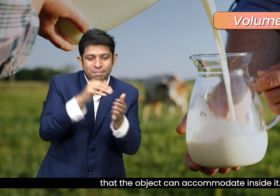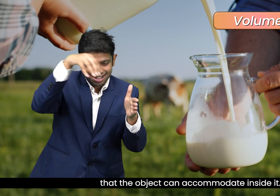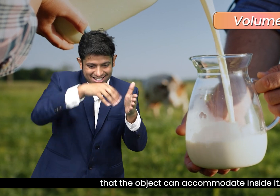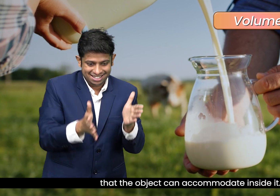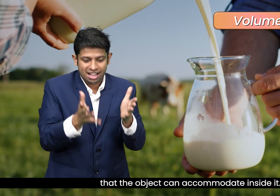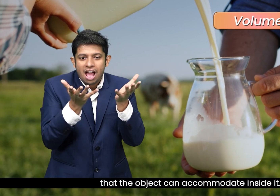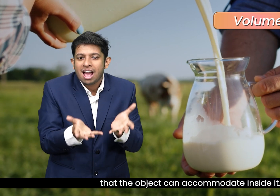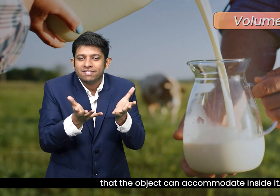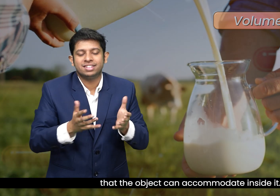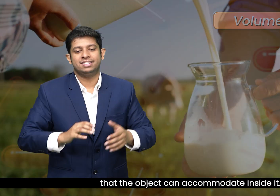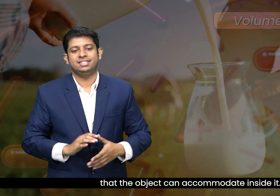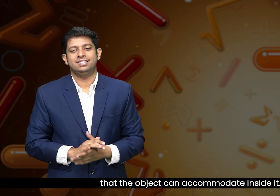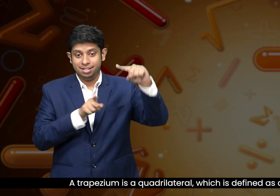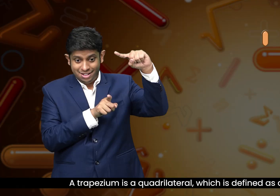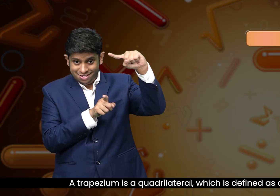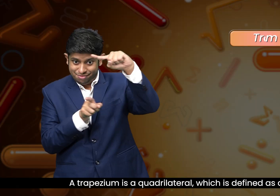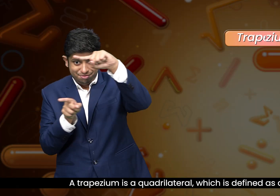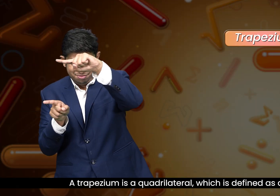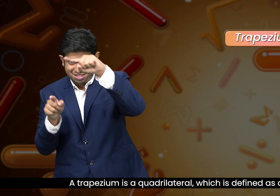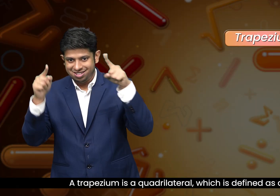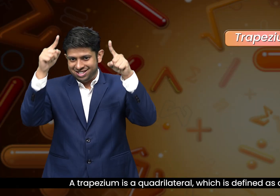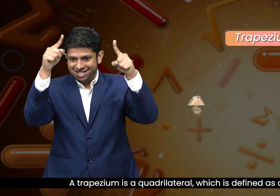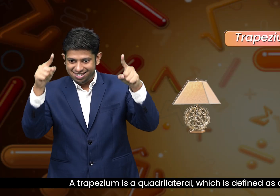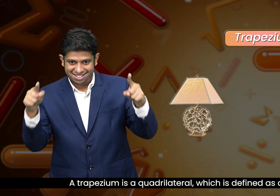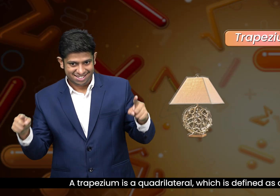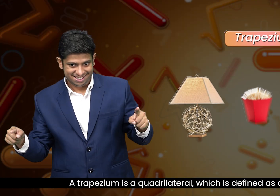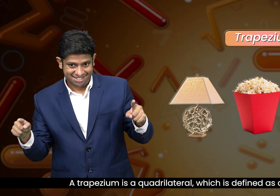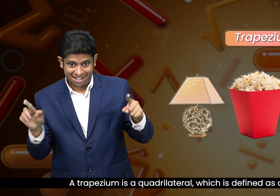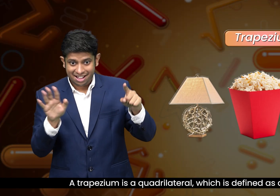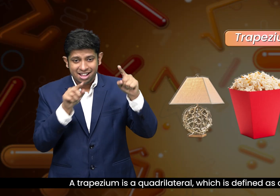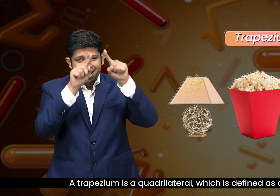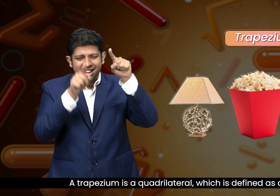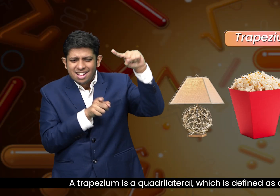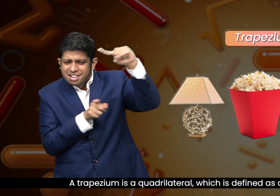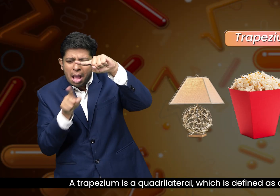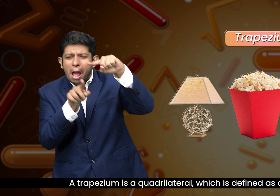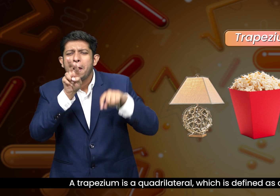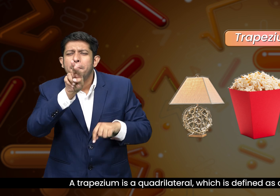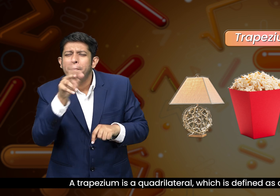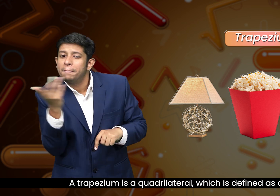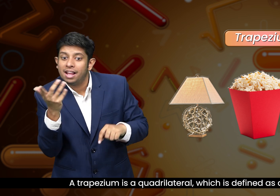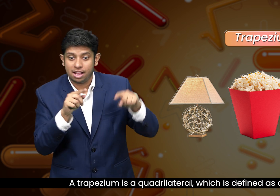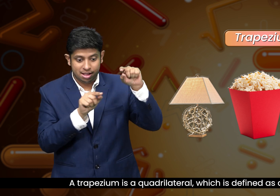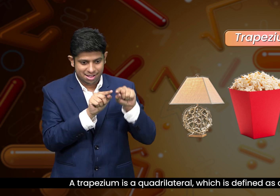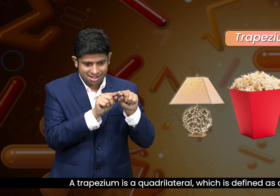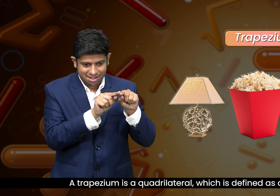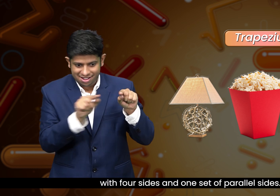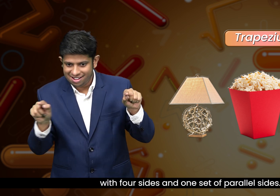accommodate inside it. Trapezium. A trapezium is a quadrilateral which is defined as a shape with